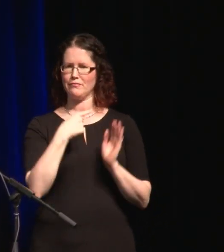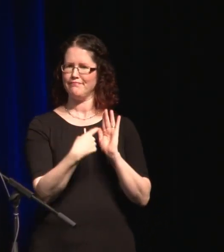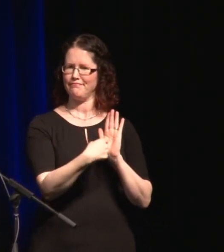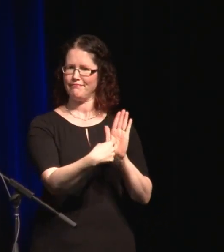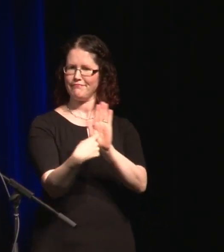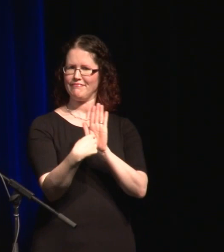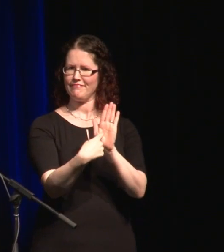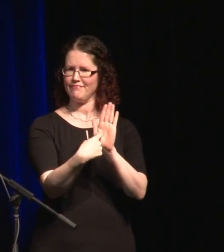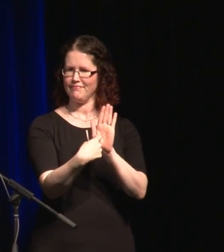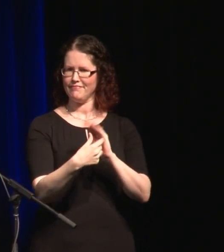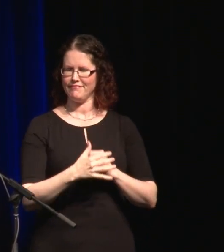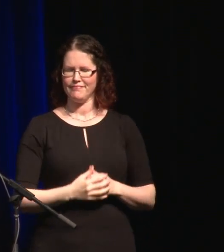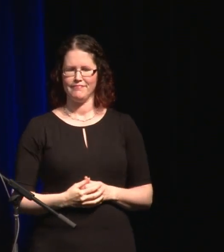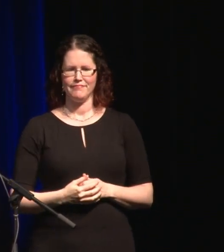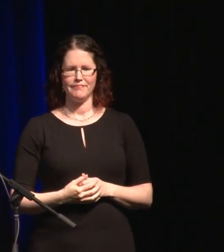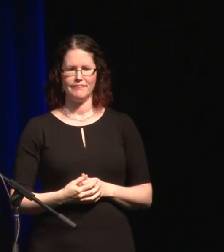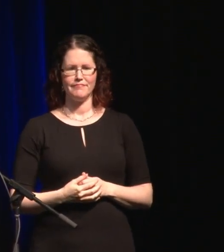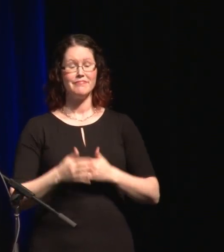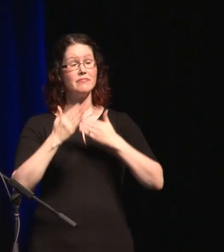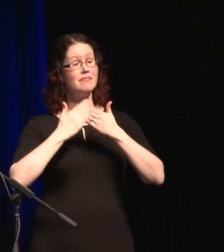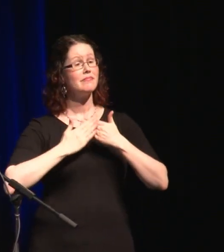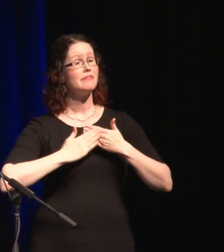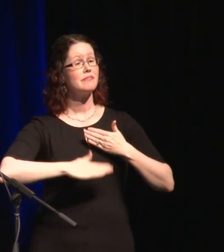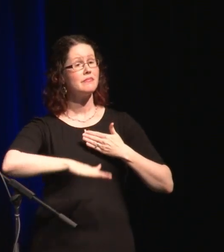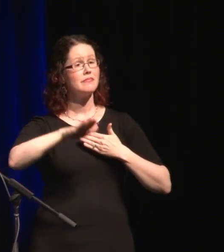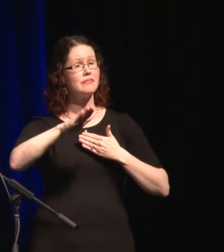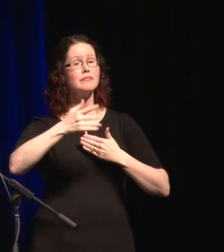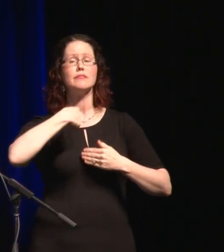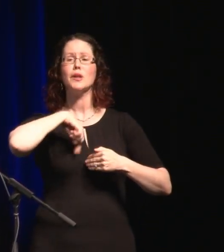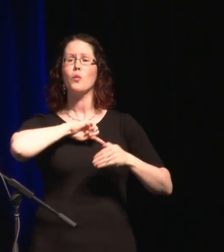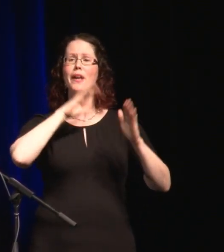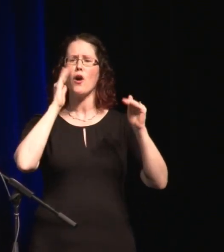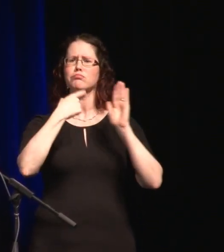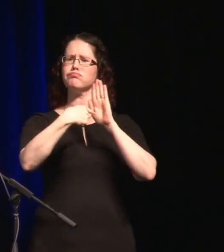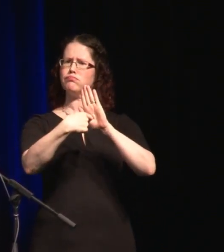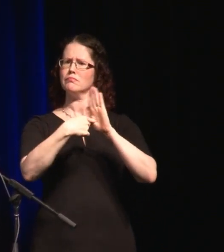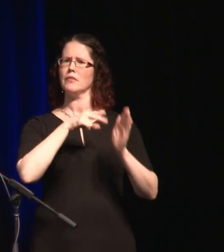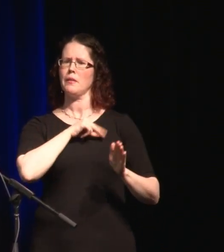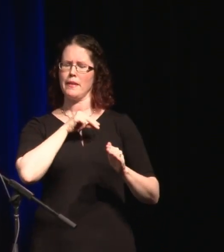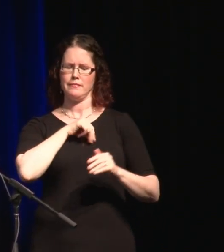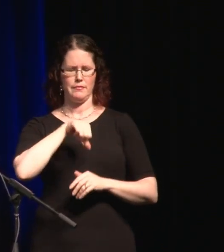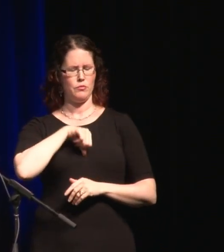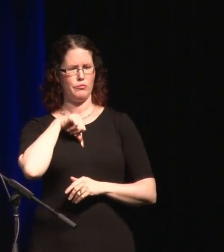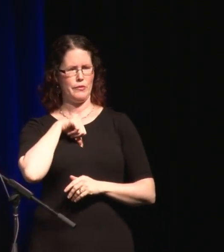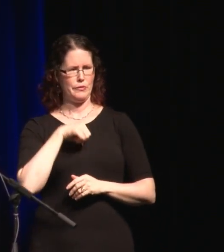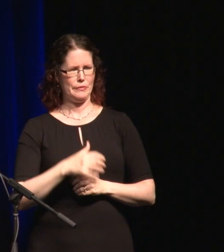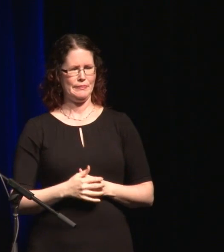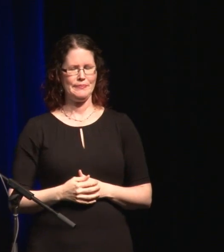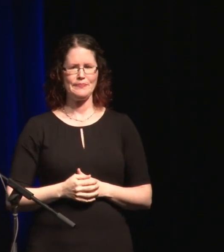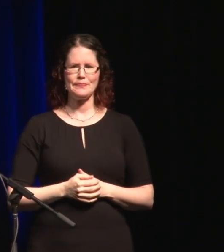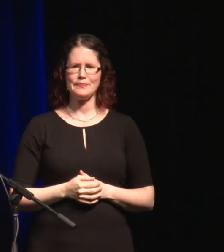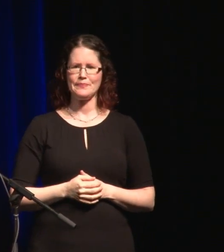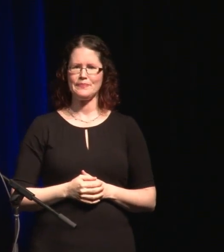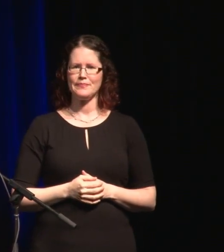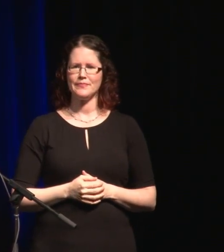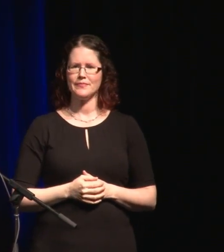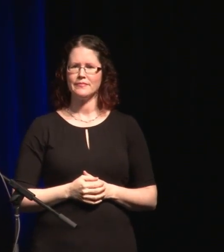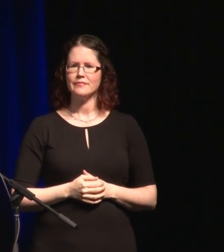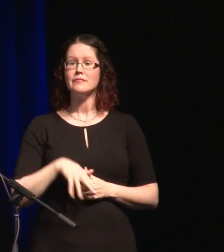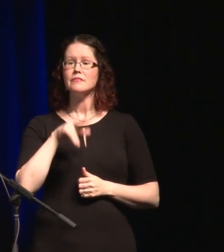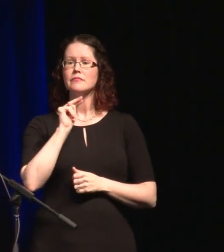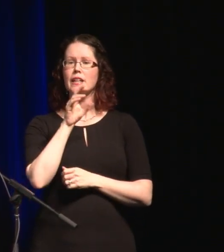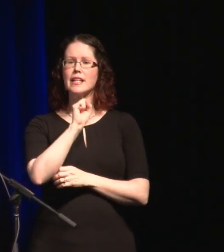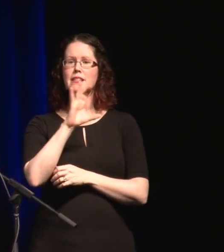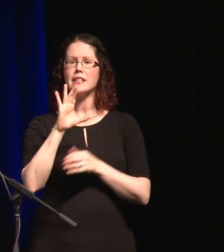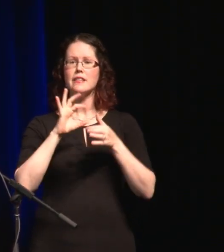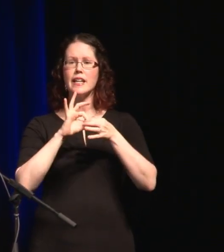today, because we hope from this moment forward, you will wear that pin with pride. Your connection to NSCC does